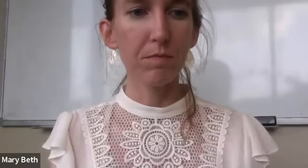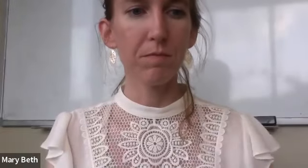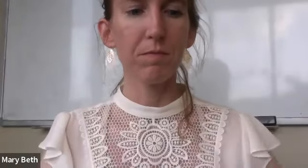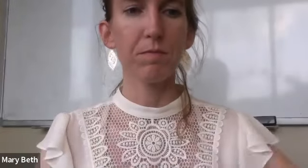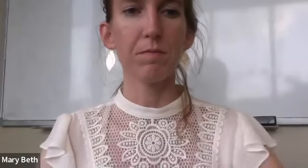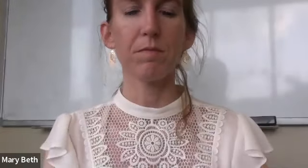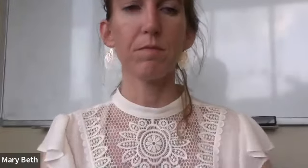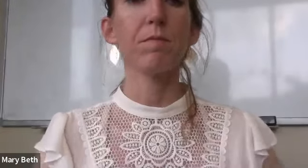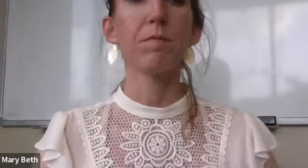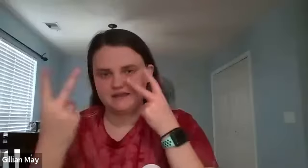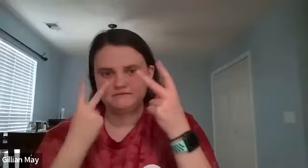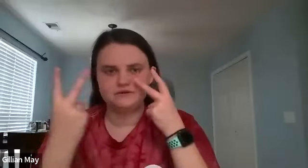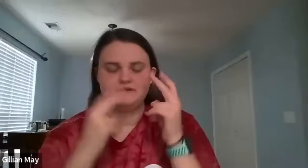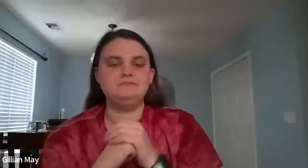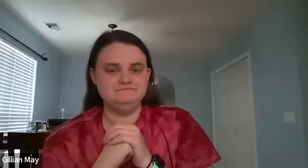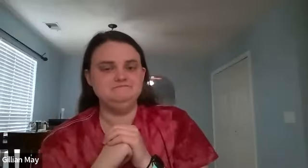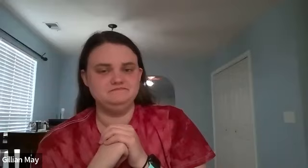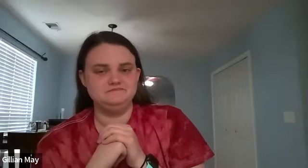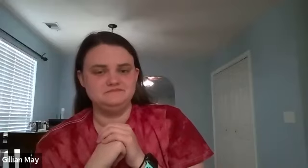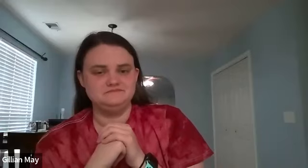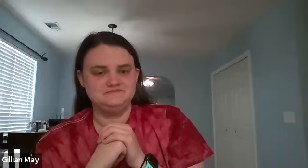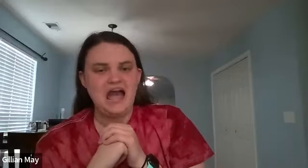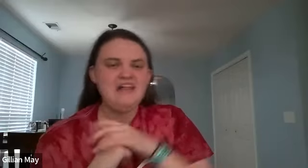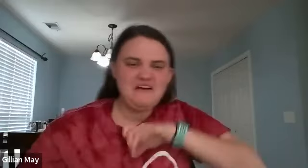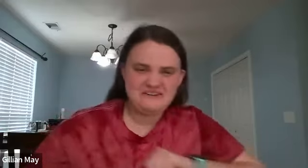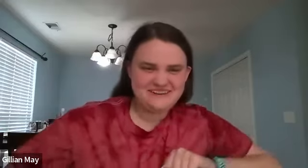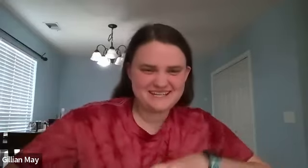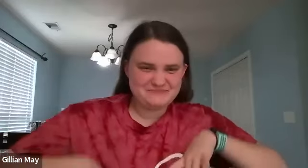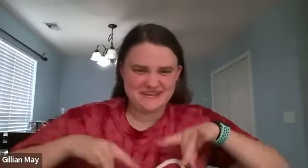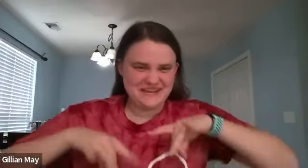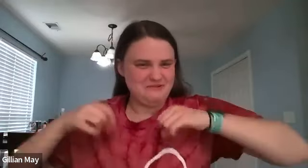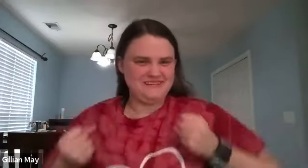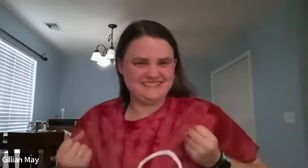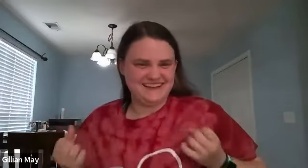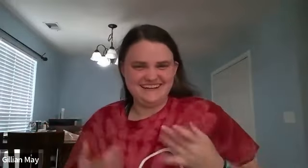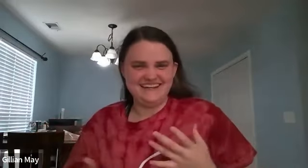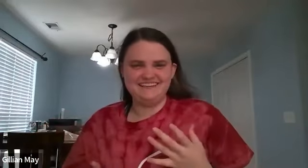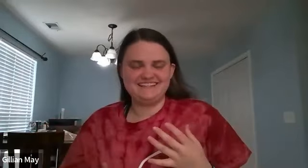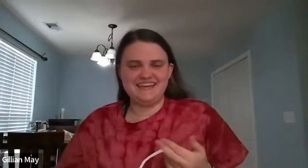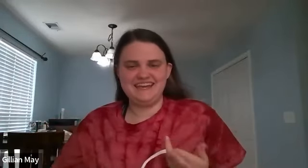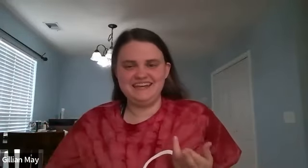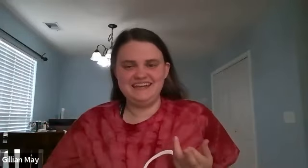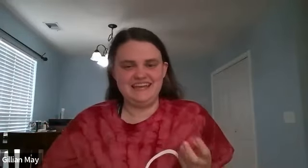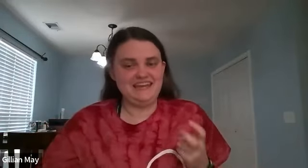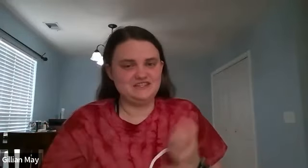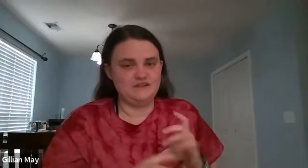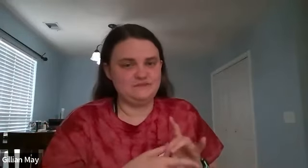is this, is the double, it's the back and forth. I love how you guys are picking up on me signing, because like it is hard for me to